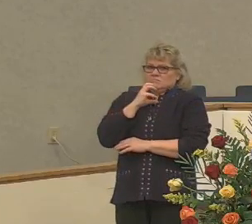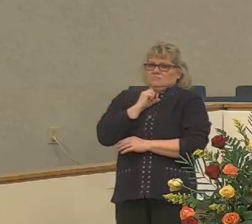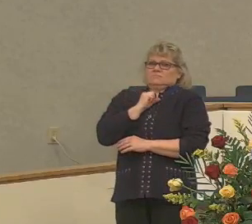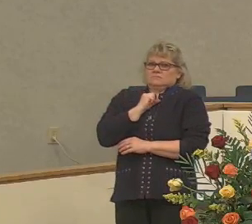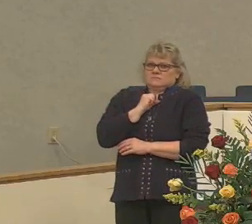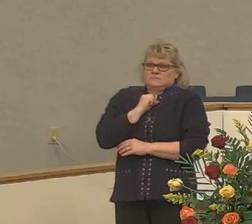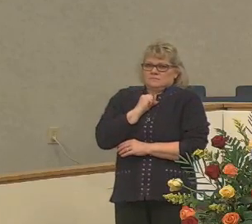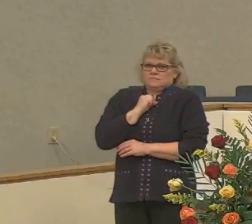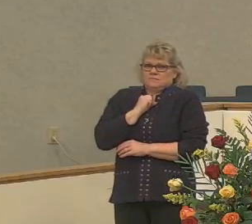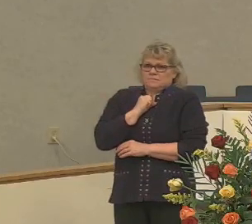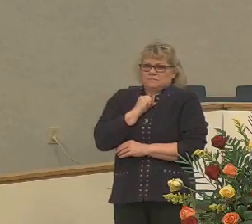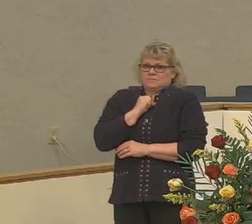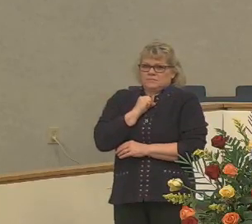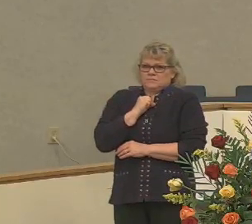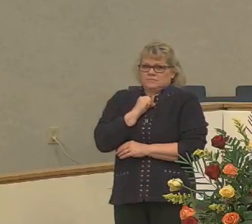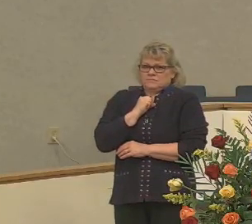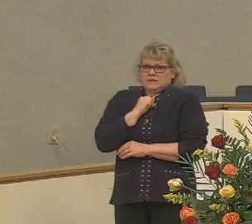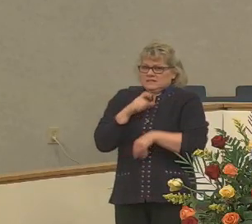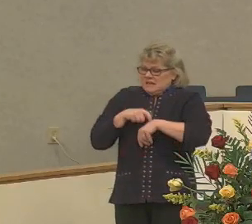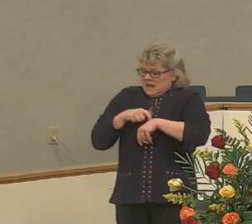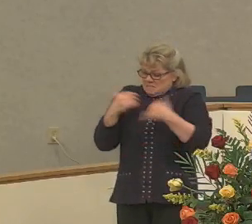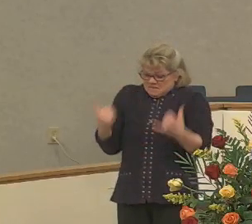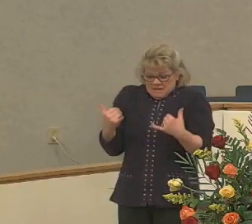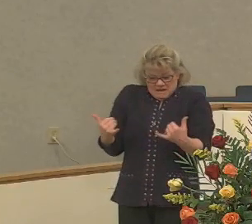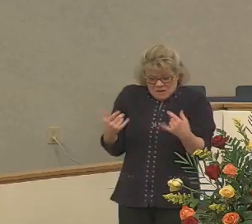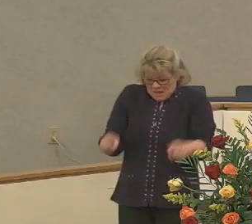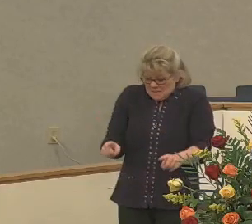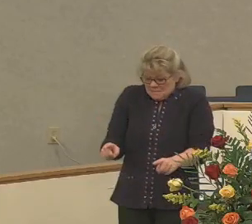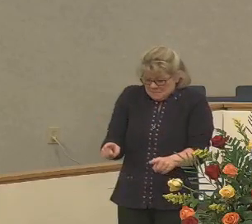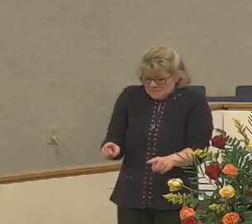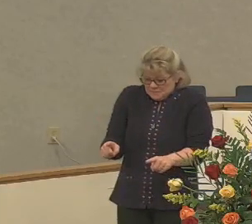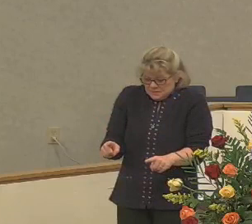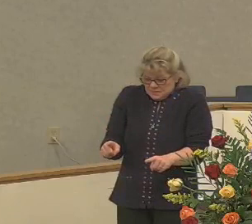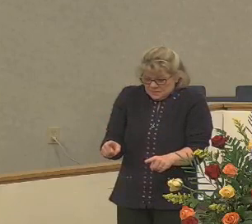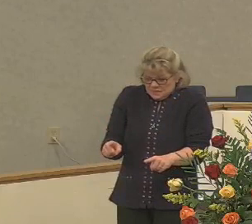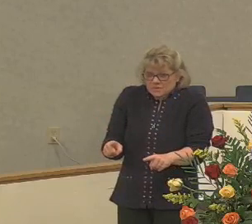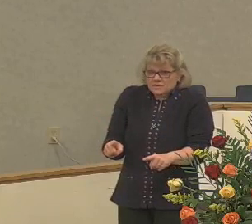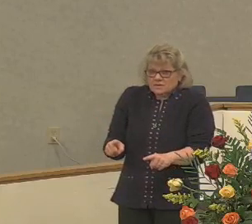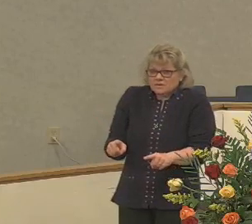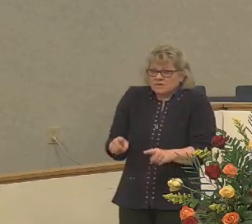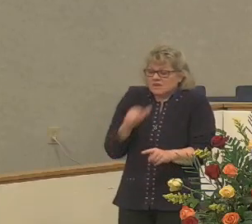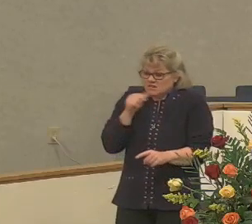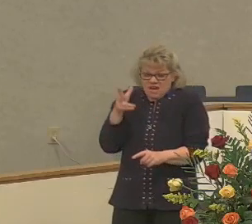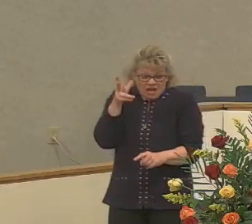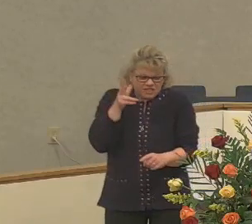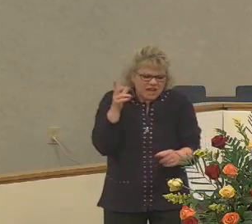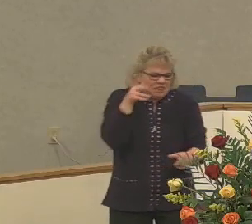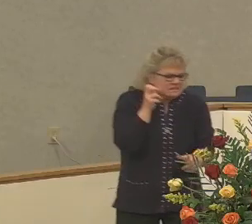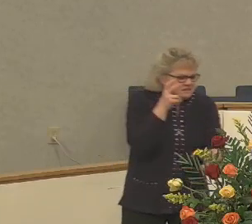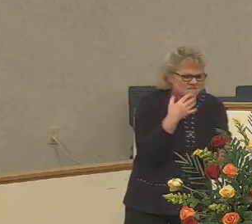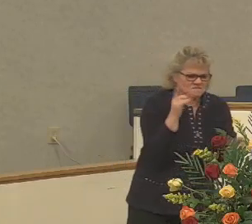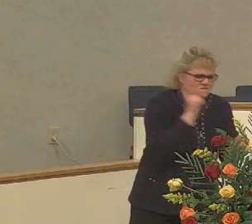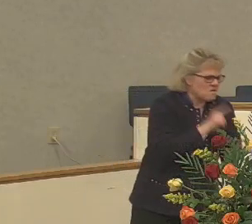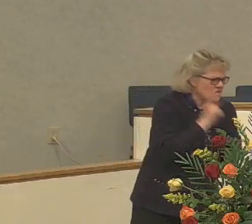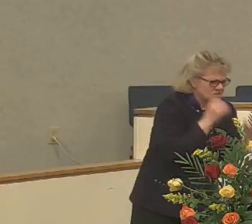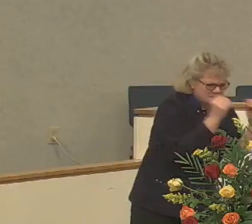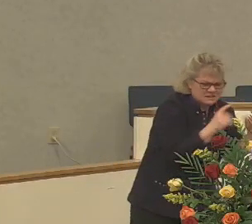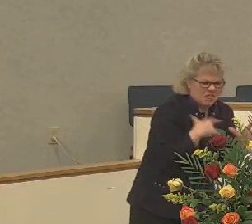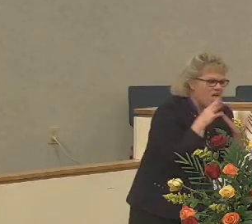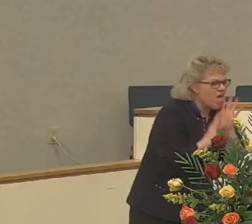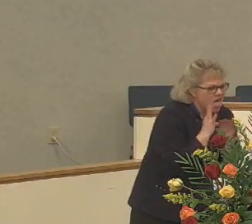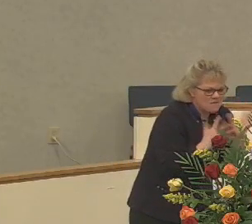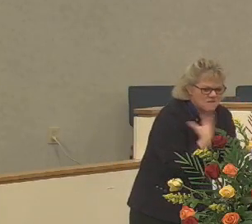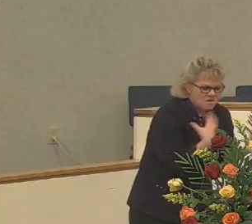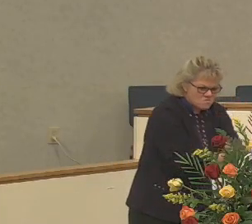there, folks. We're there. The time will come when will not endure sound doctrine. But after their own lust shall they heap